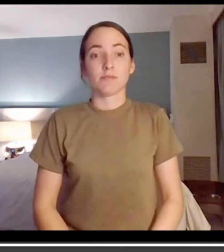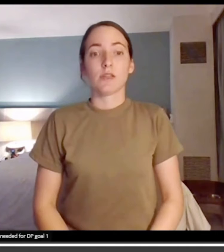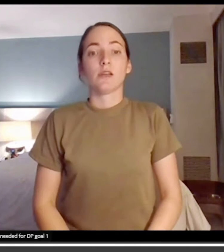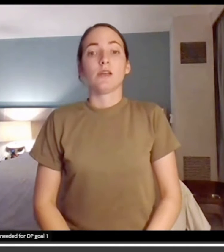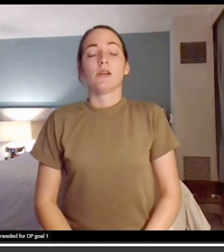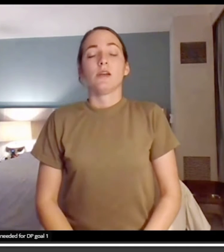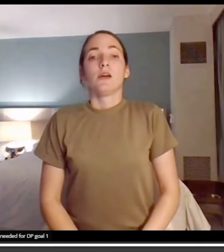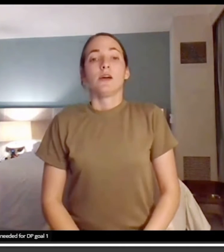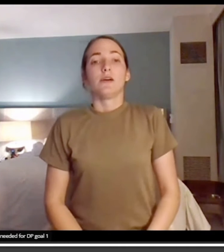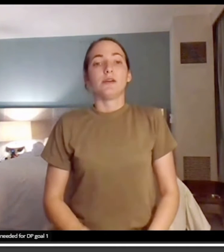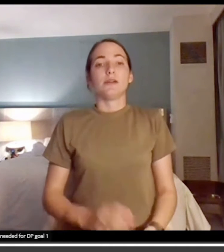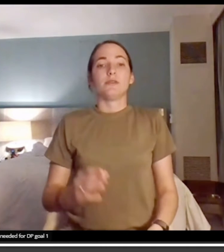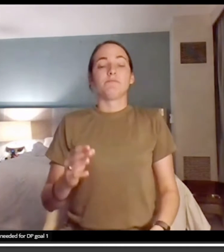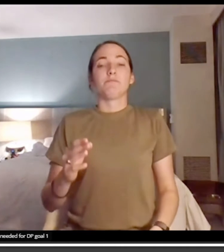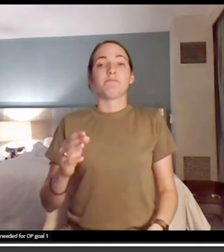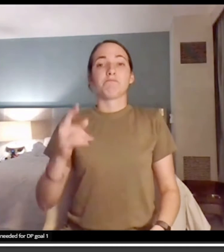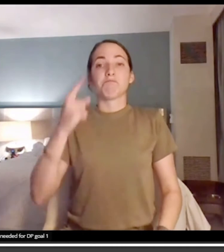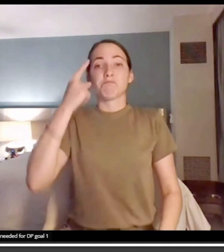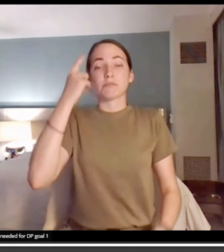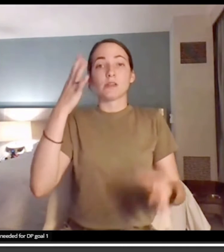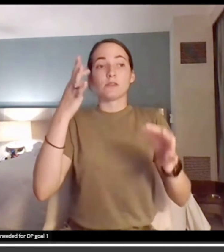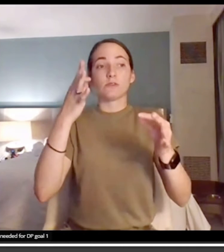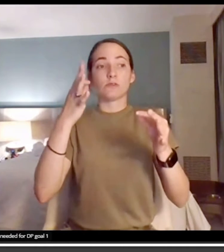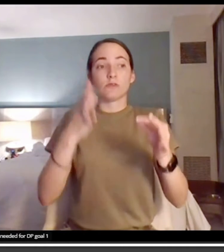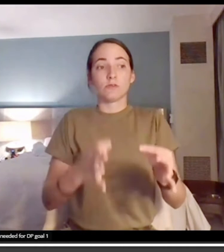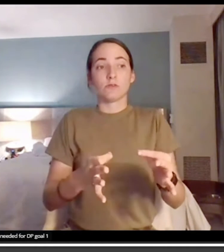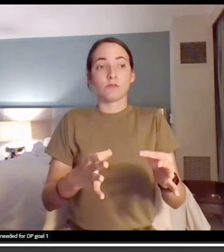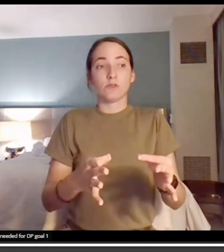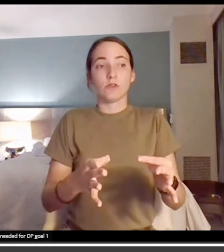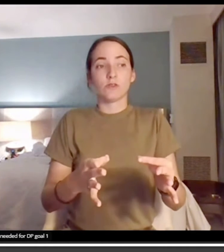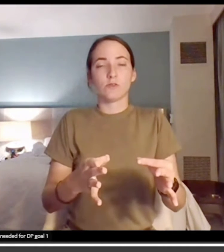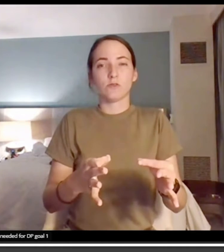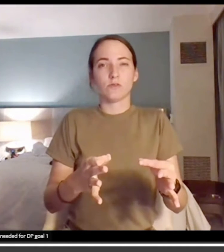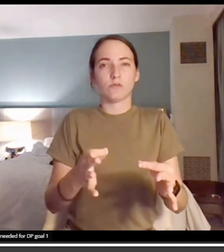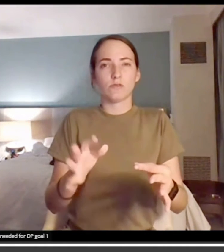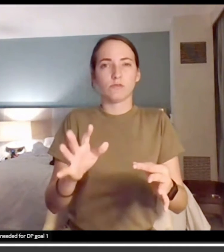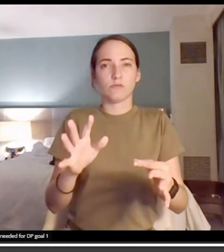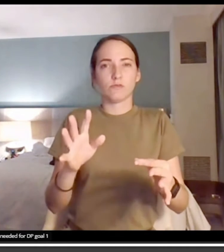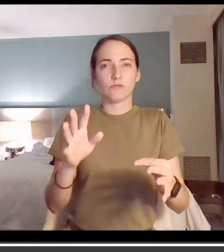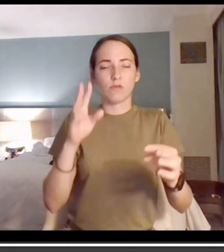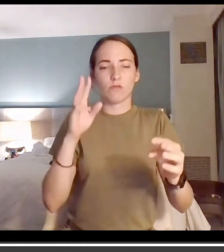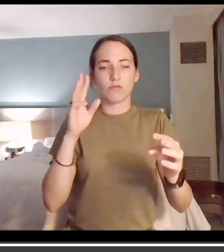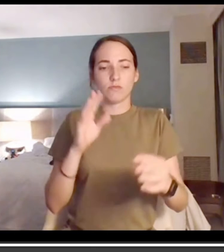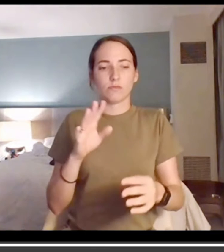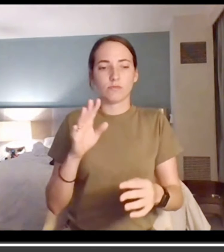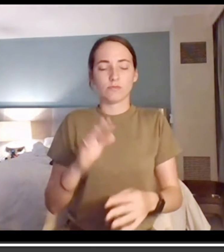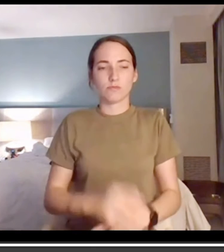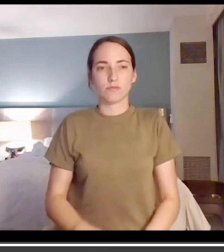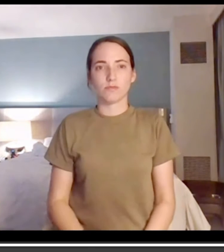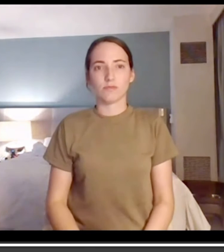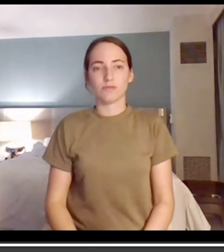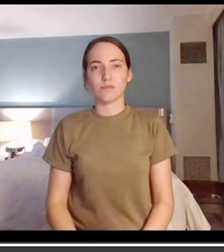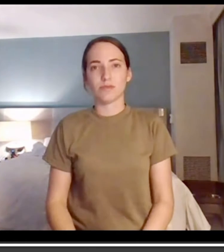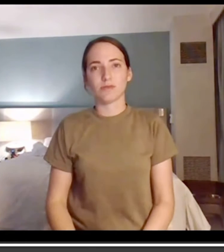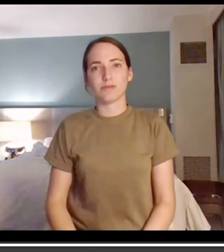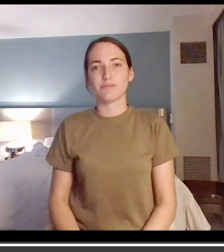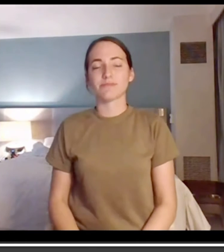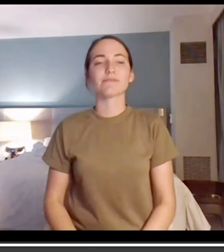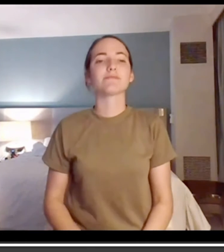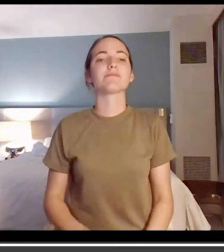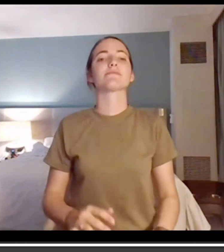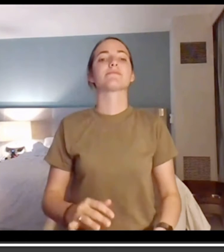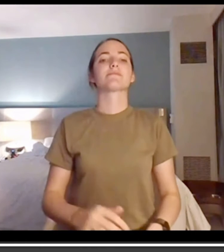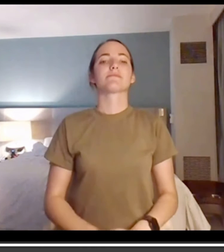last resorts. And judges are much more comfortable awarding benefits on firm diagnoses where there are objective tests for